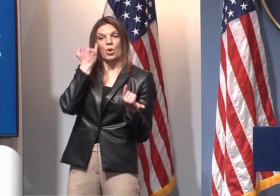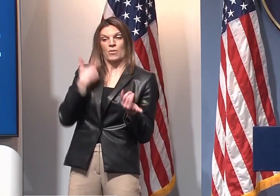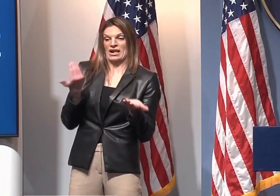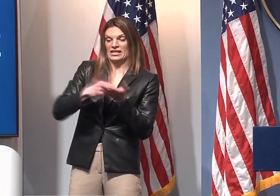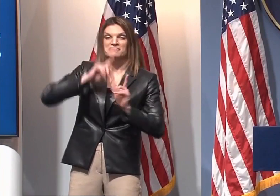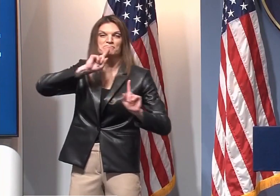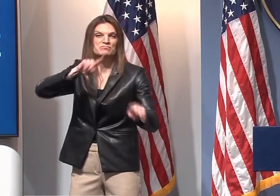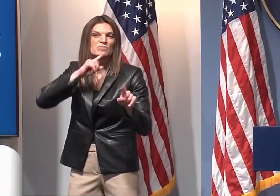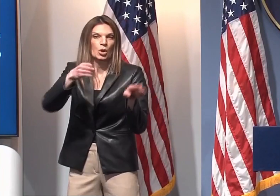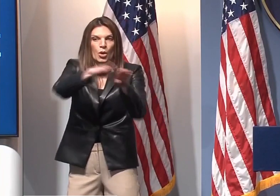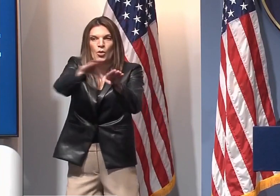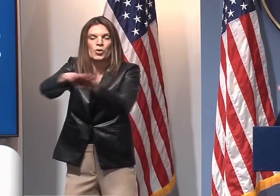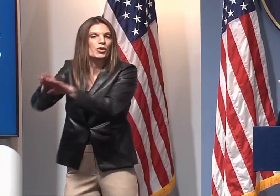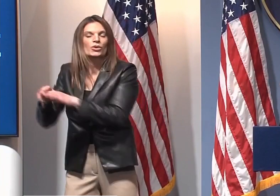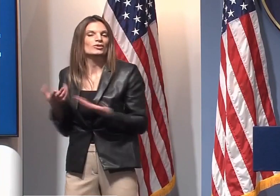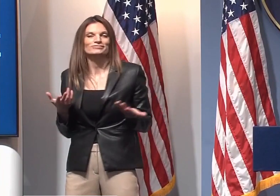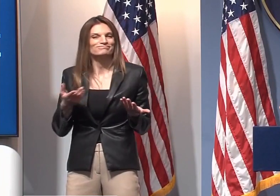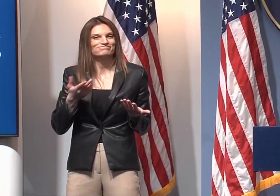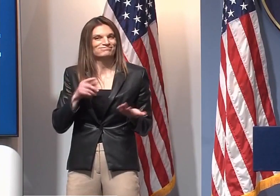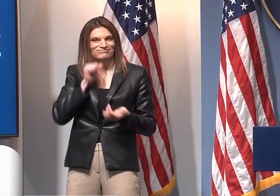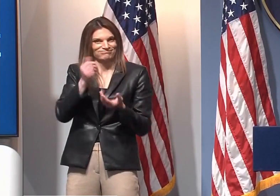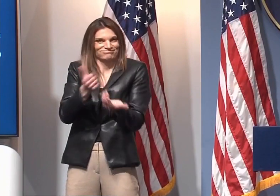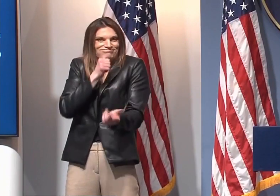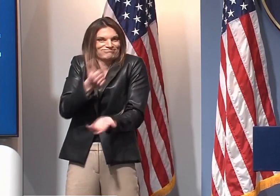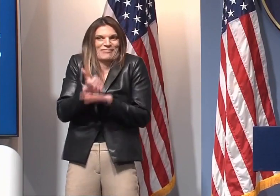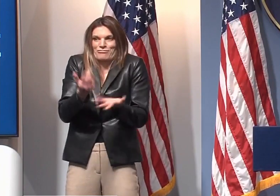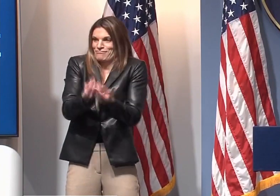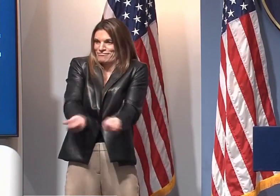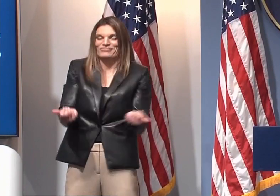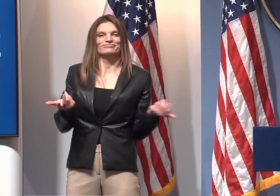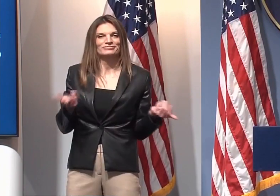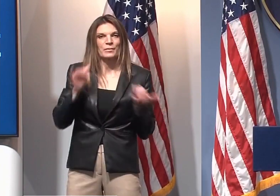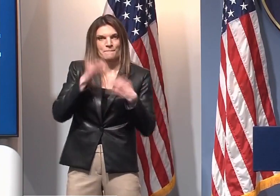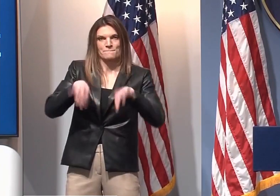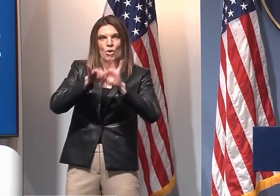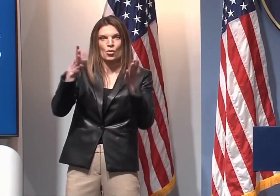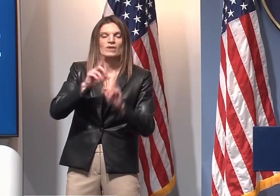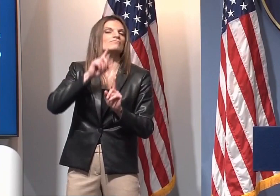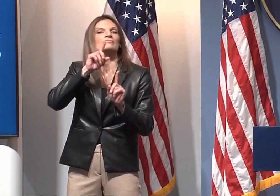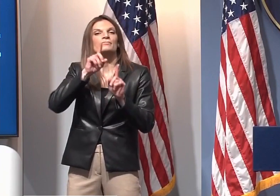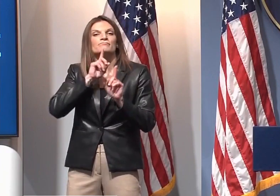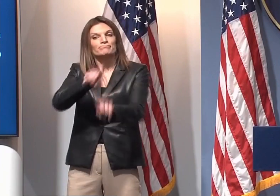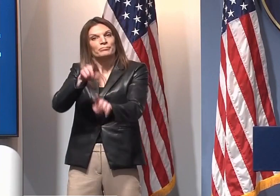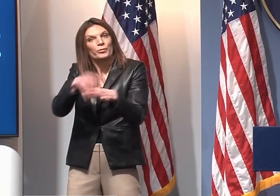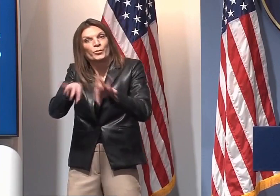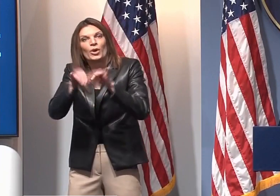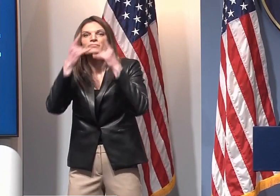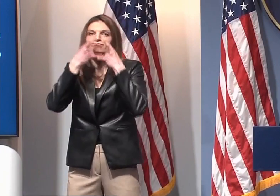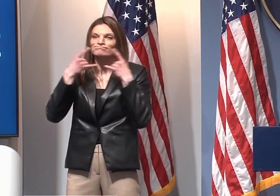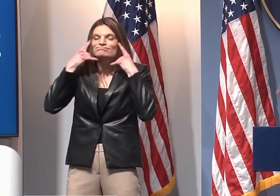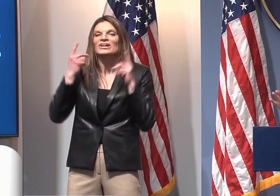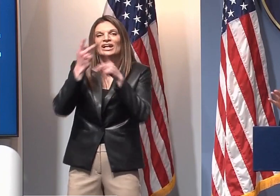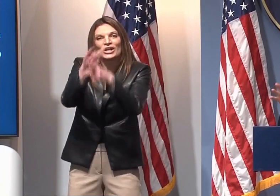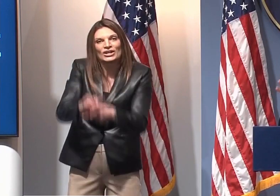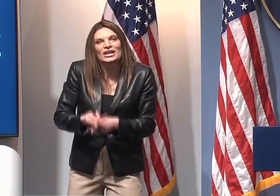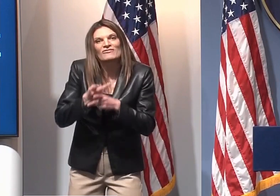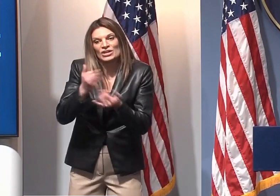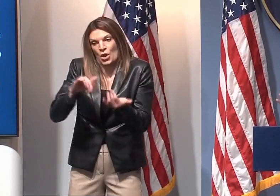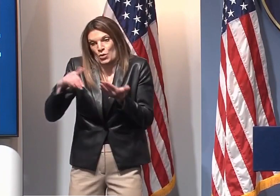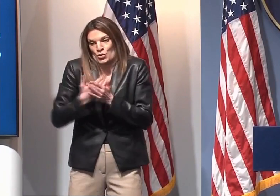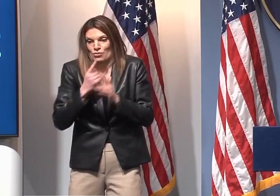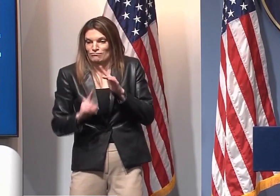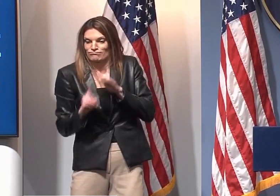people to do what we know works. That's the most important thing that we can do. It's not the policy problem, it is a variant